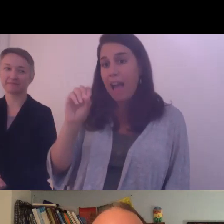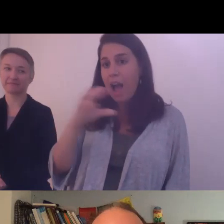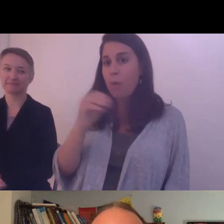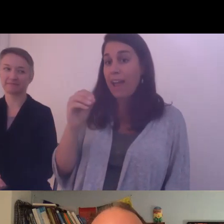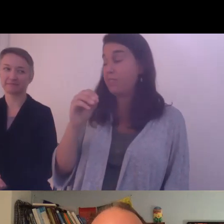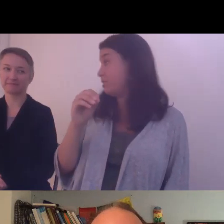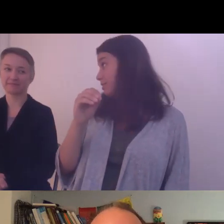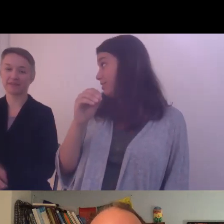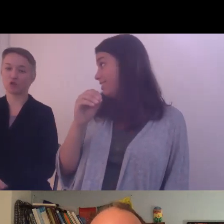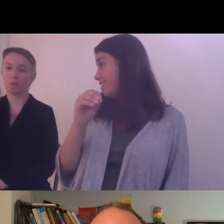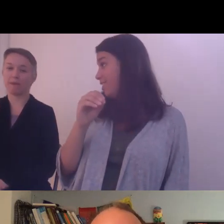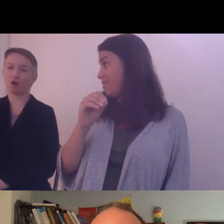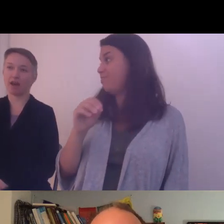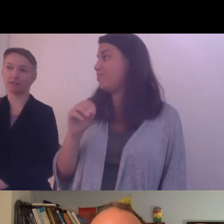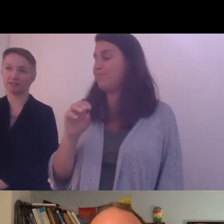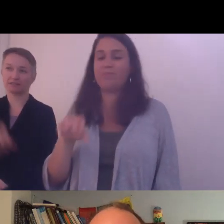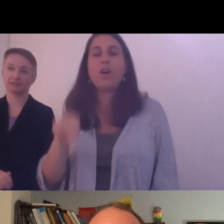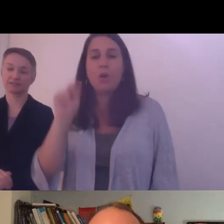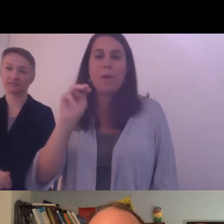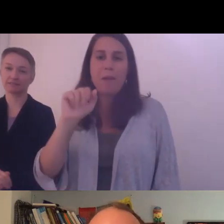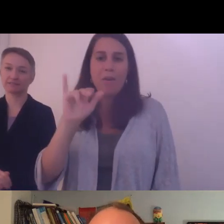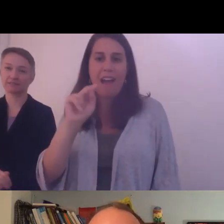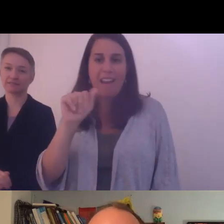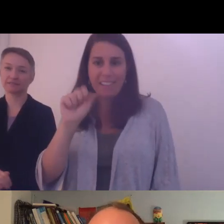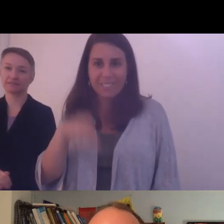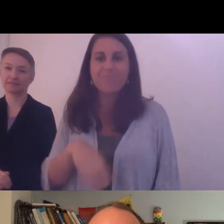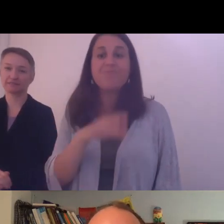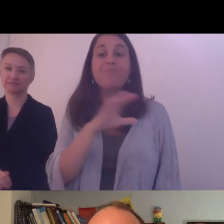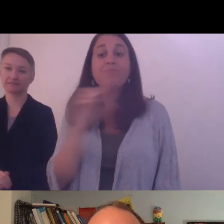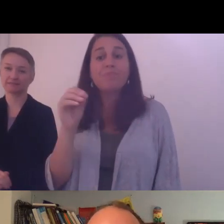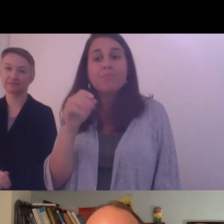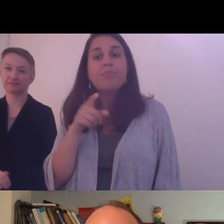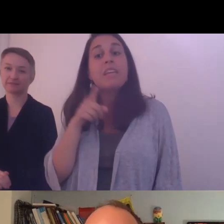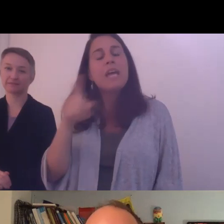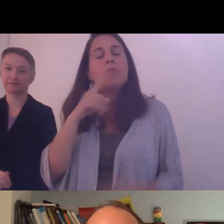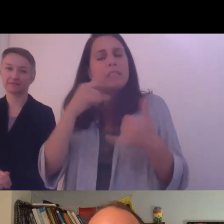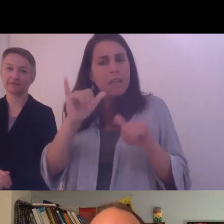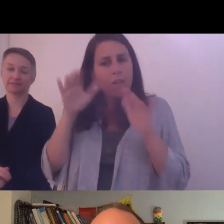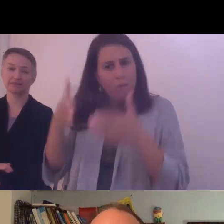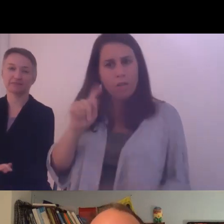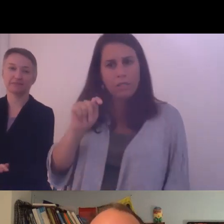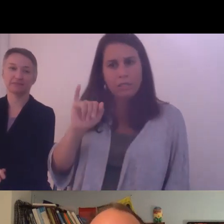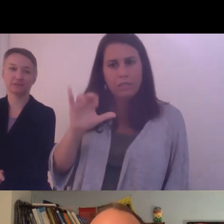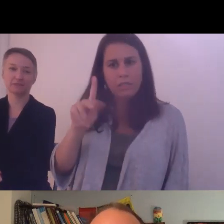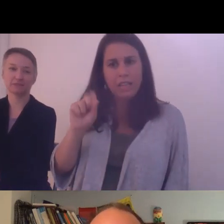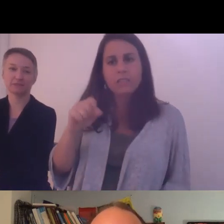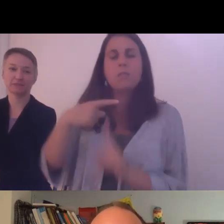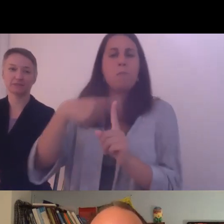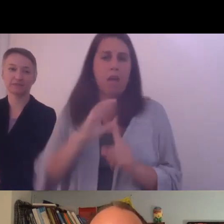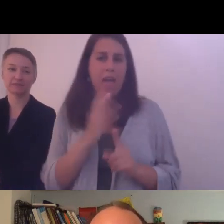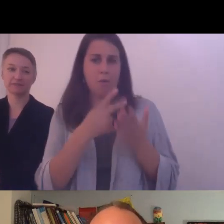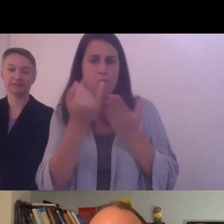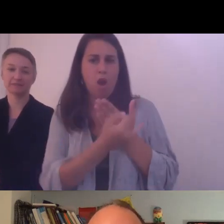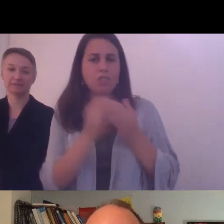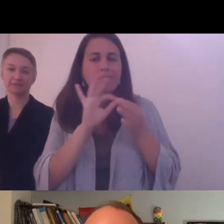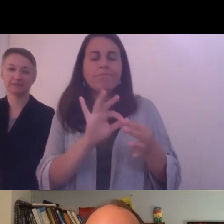And Lorne was also pursuing his tick interest, but he was working on our project looking at chronic